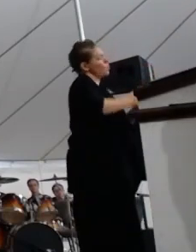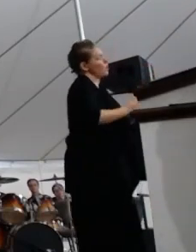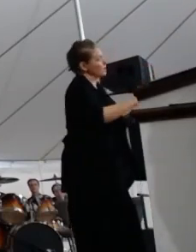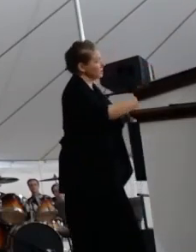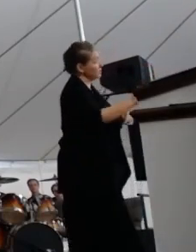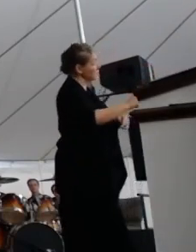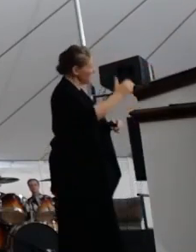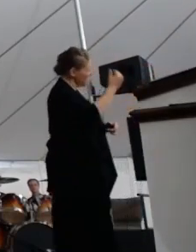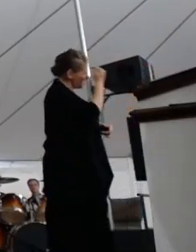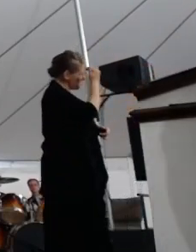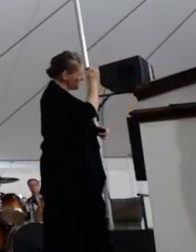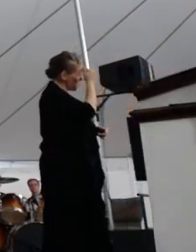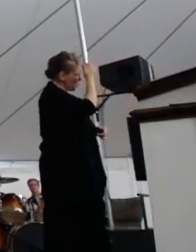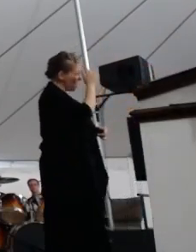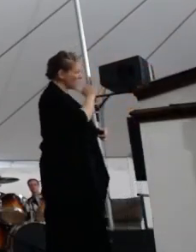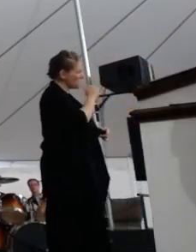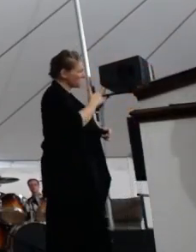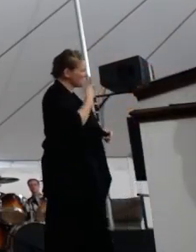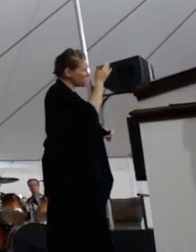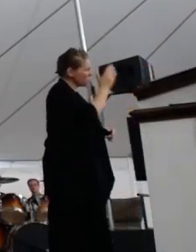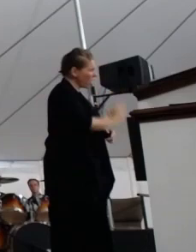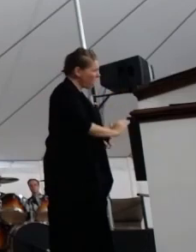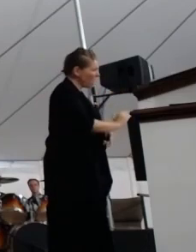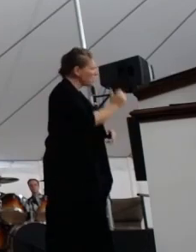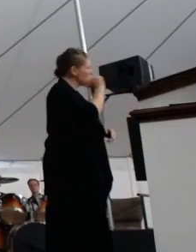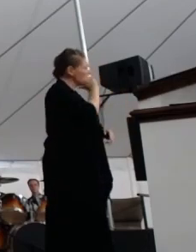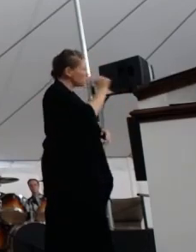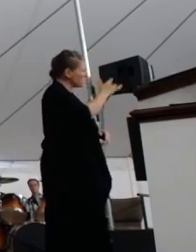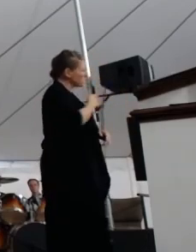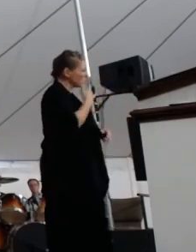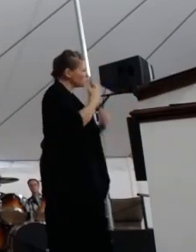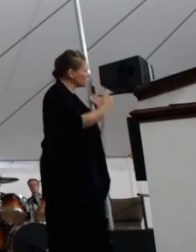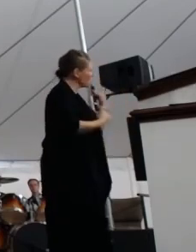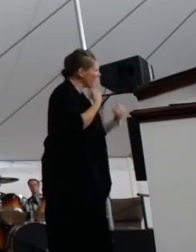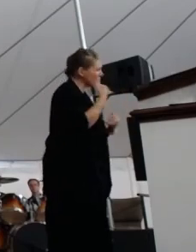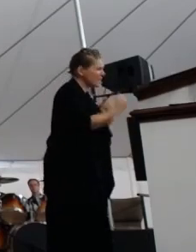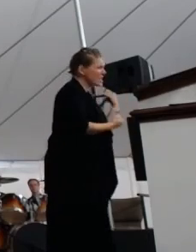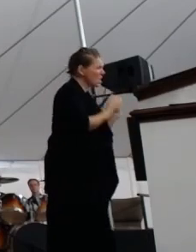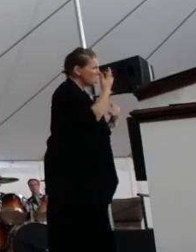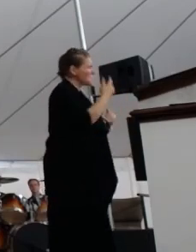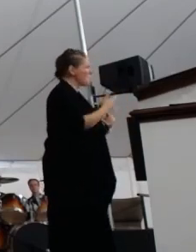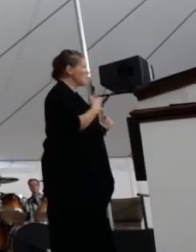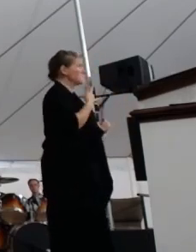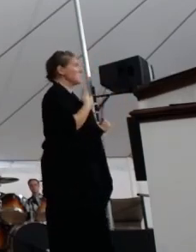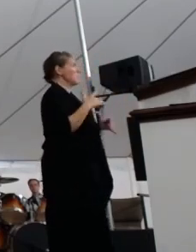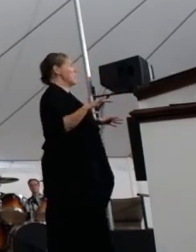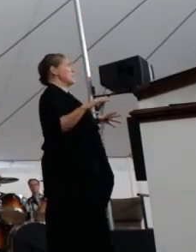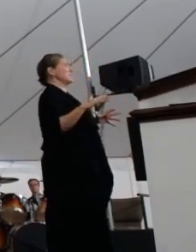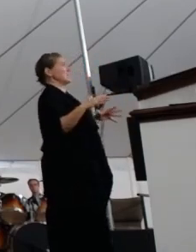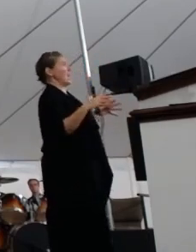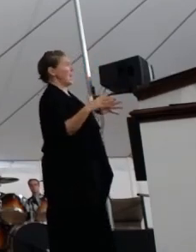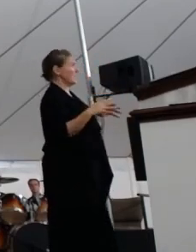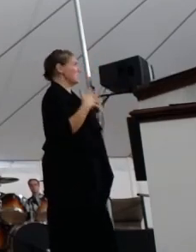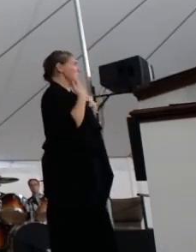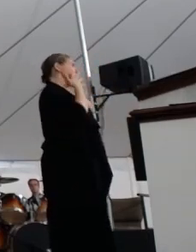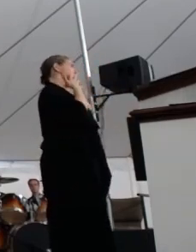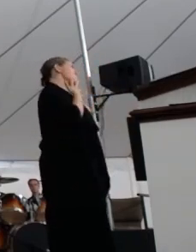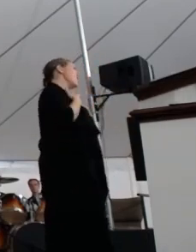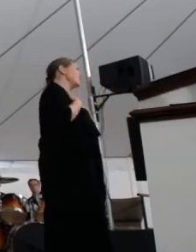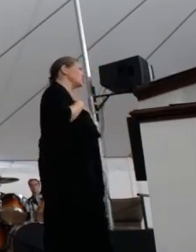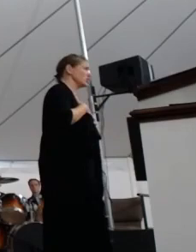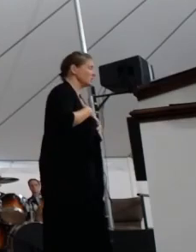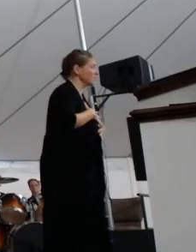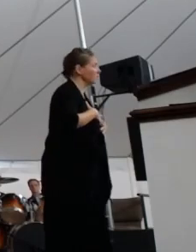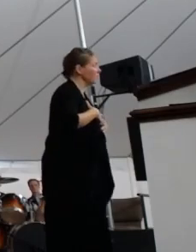You want to know why you don't feel God? You want to know why you don't feel joy? And why you got anxiety building up? And why you got depression building